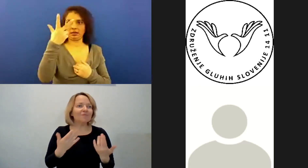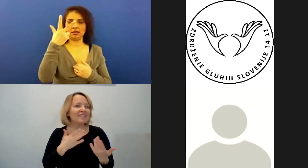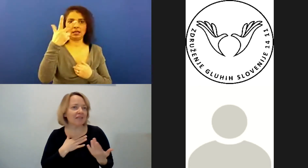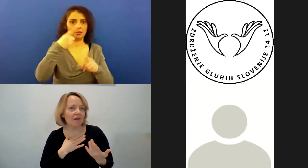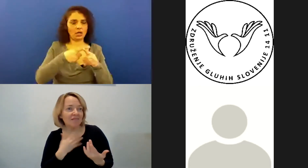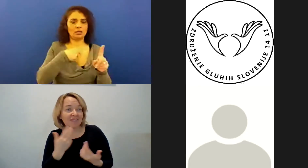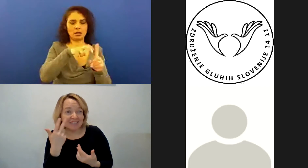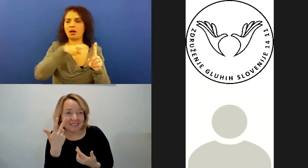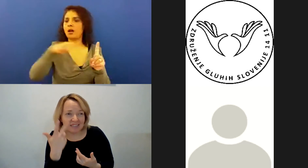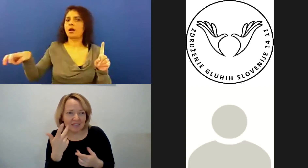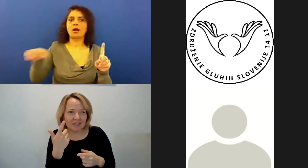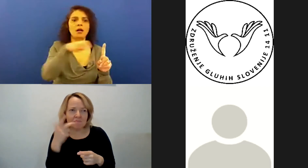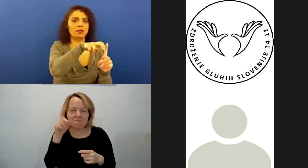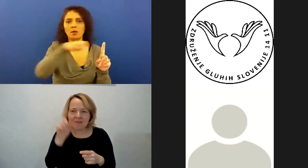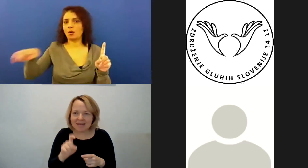care."